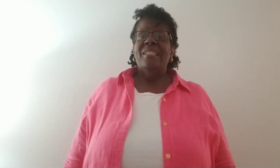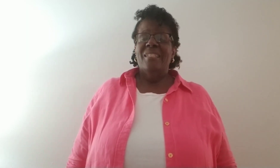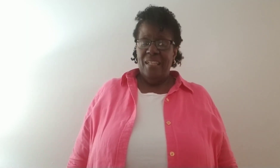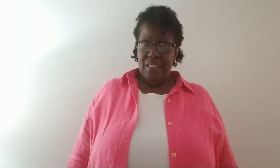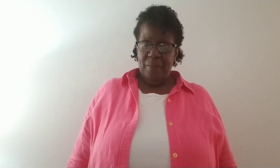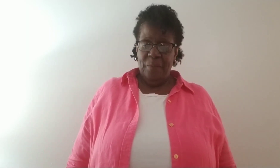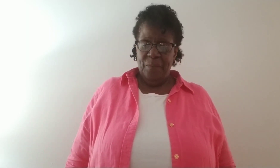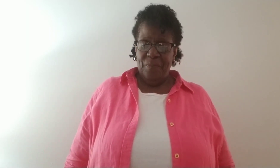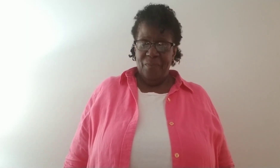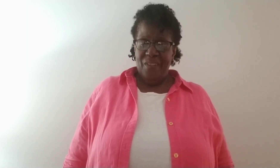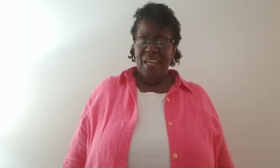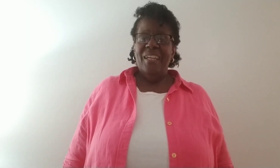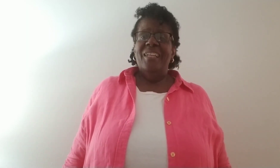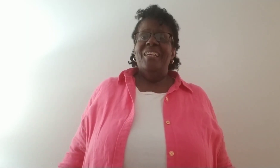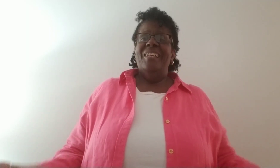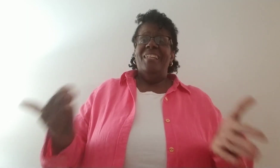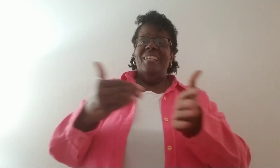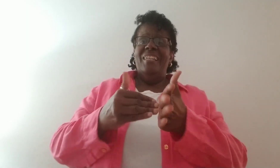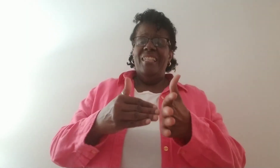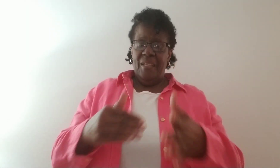48,248,181,626. Okay, again,